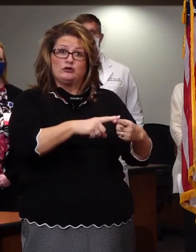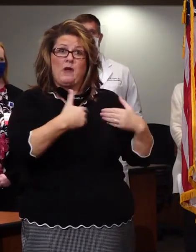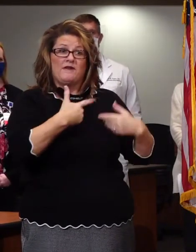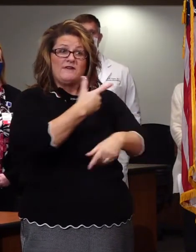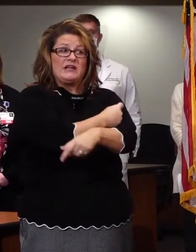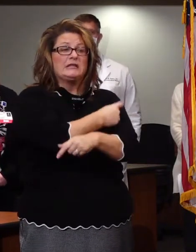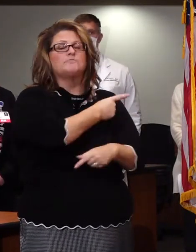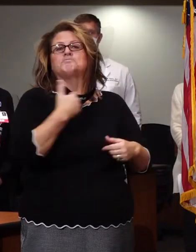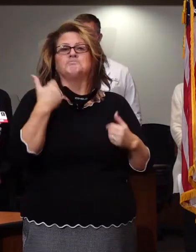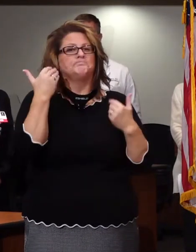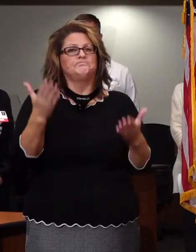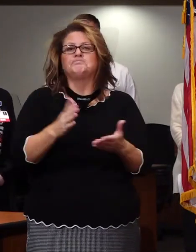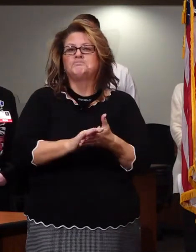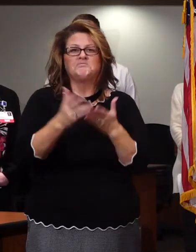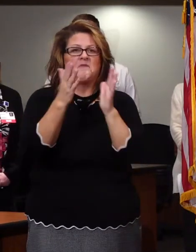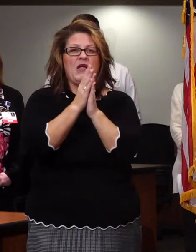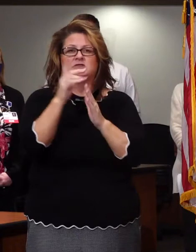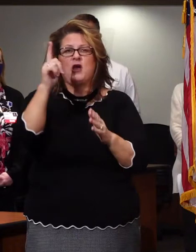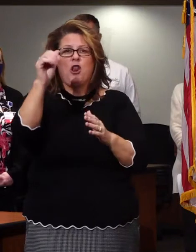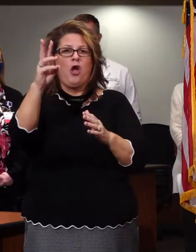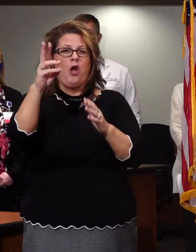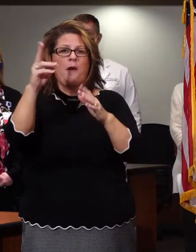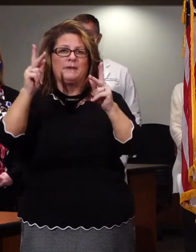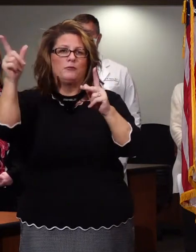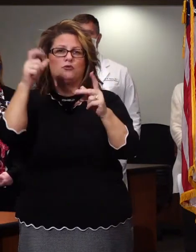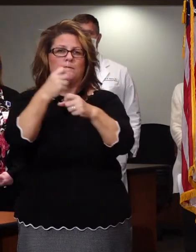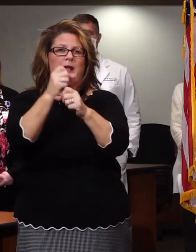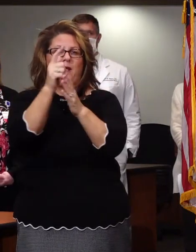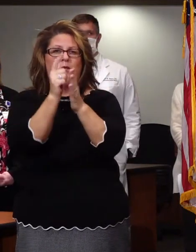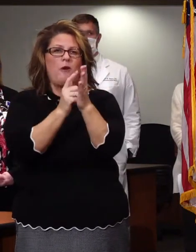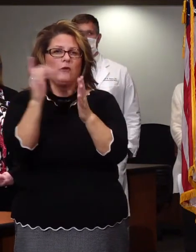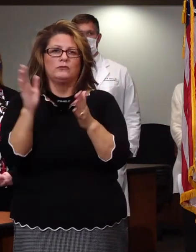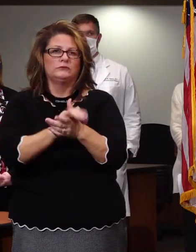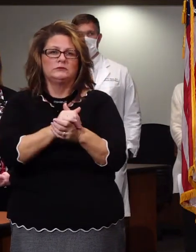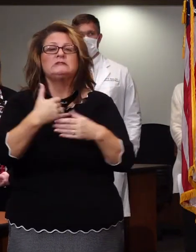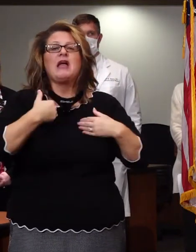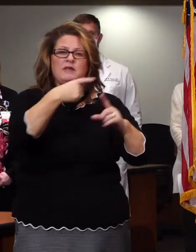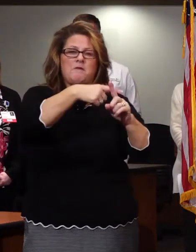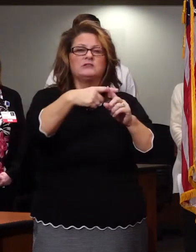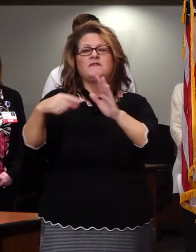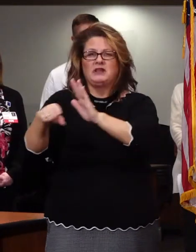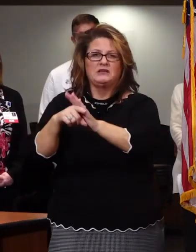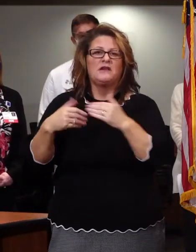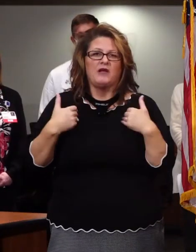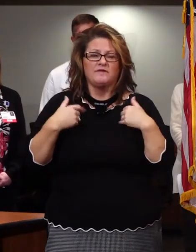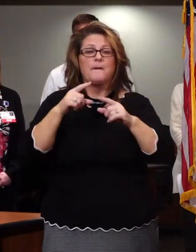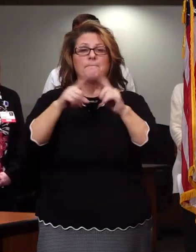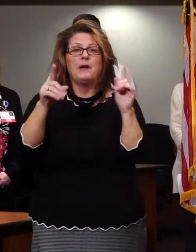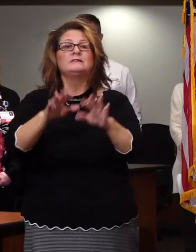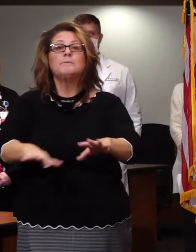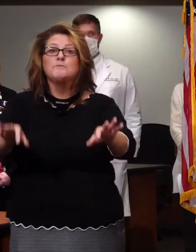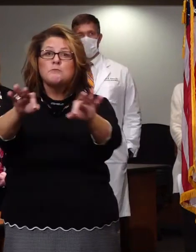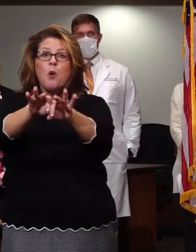know. That'll be a question for the law. There are a lot of the pros and cons on that. But the important thing